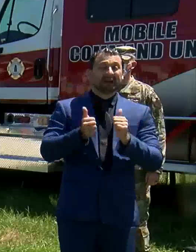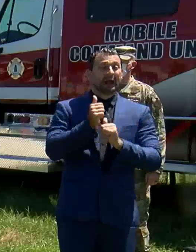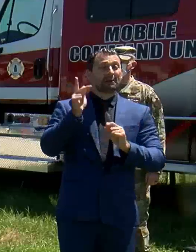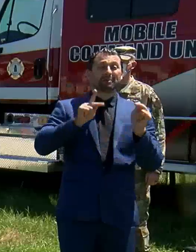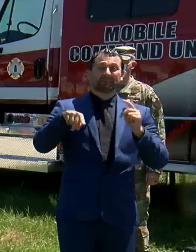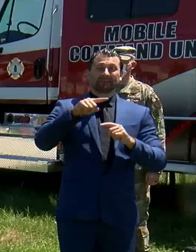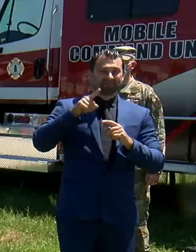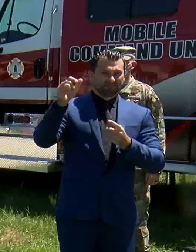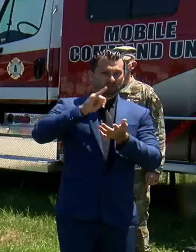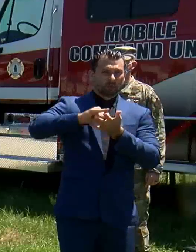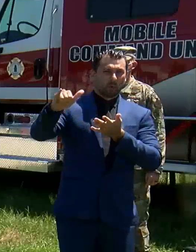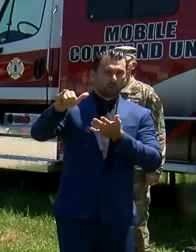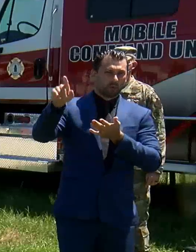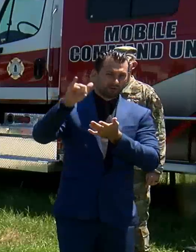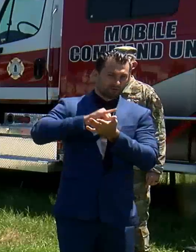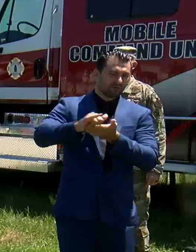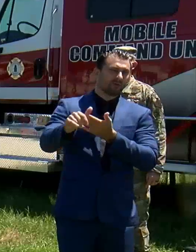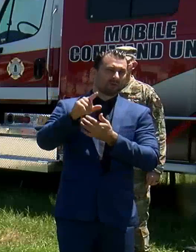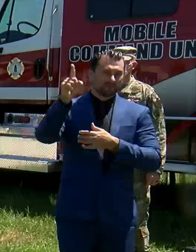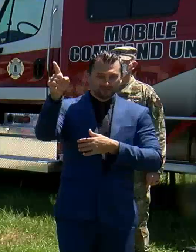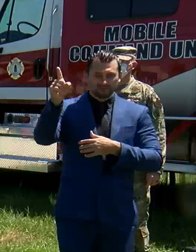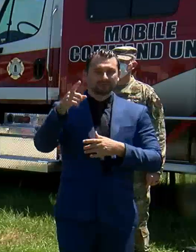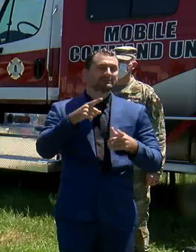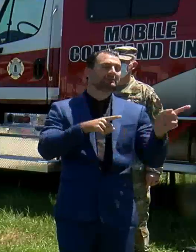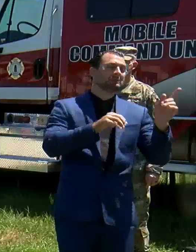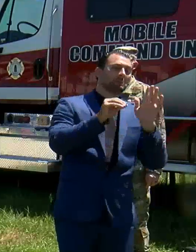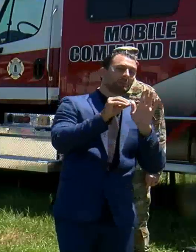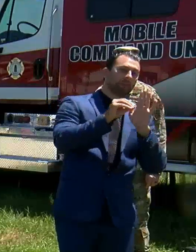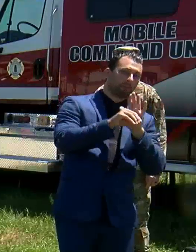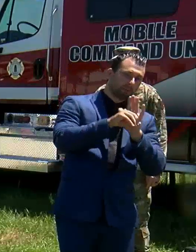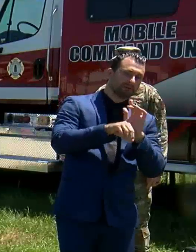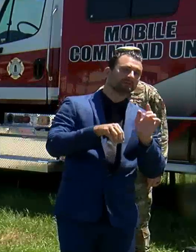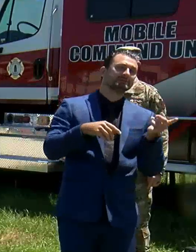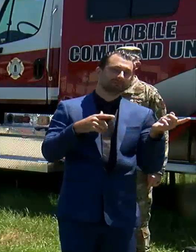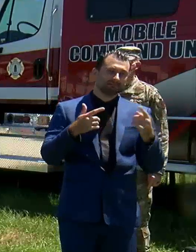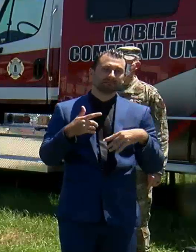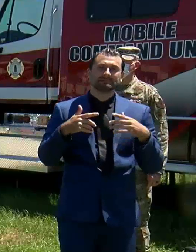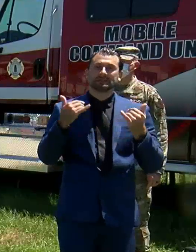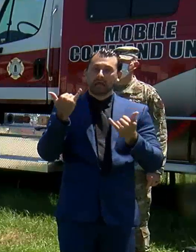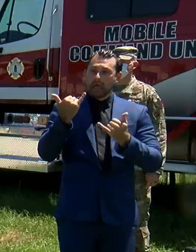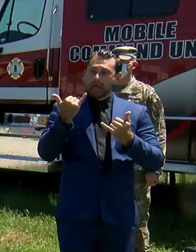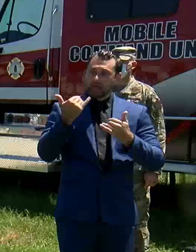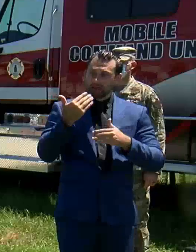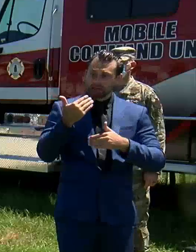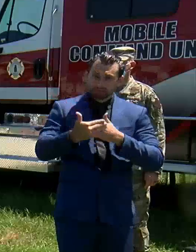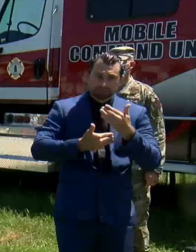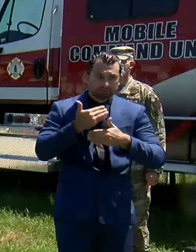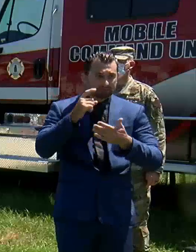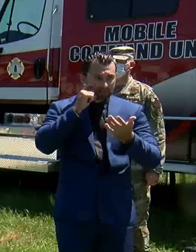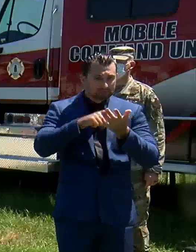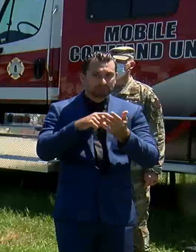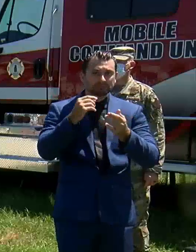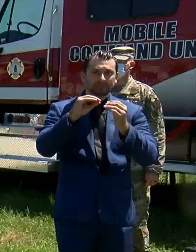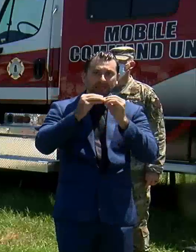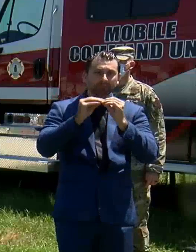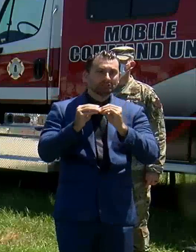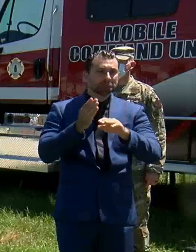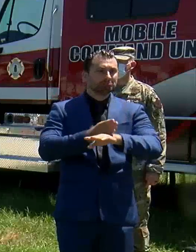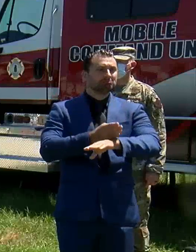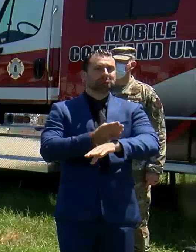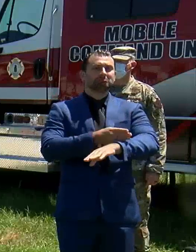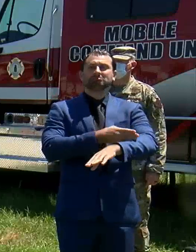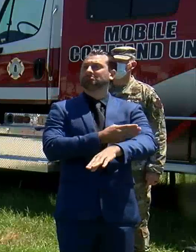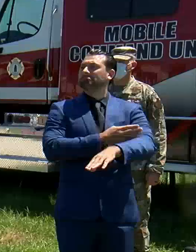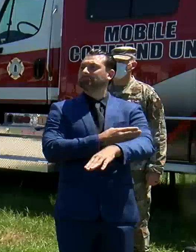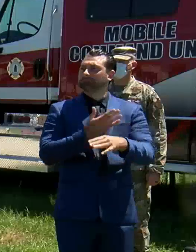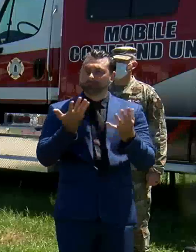Fortunately, Louisiana seems to have really turned a corner, and we're happy for that. But there have been almost 3,500